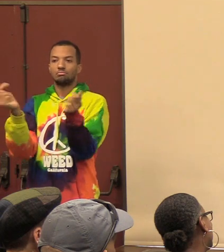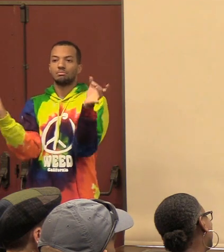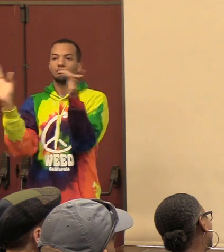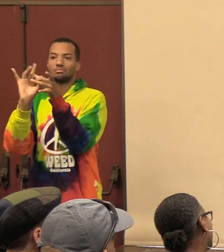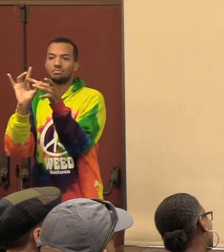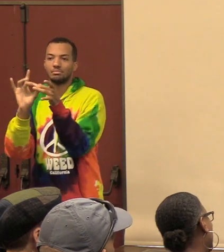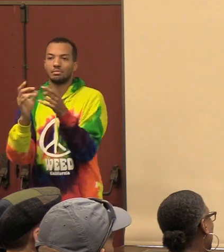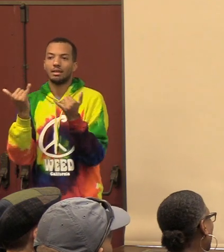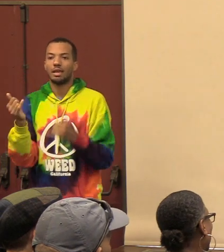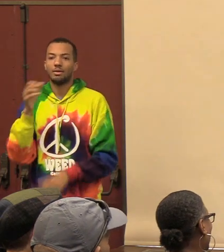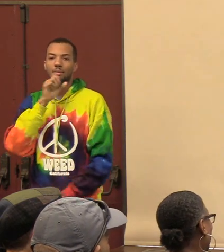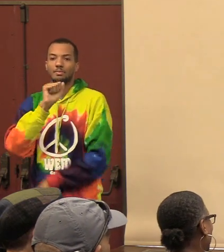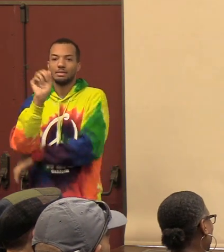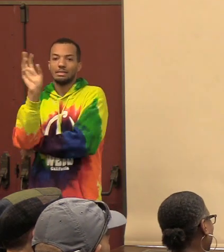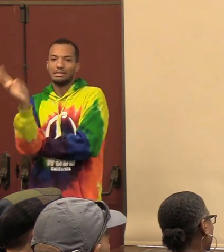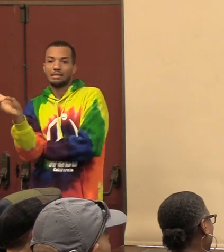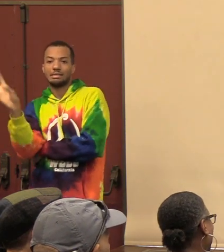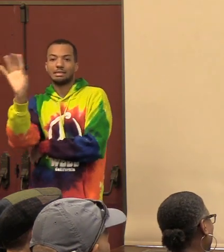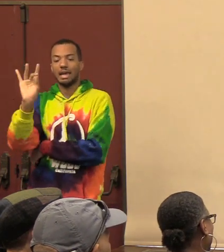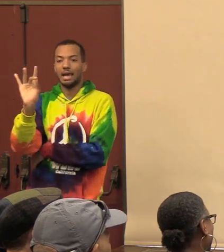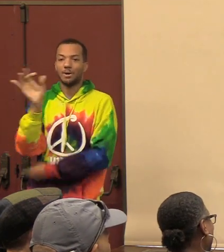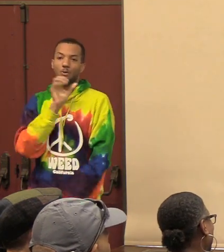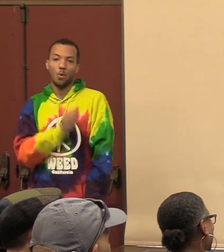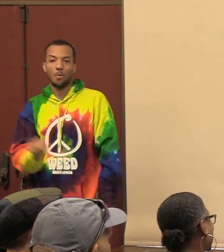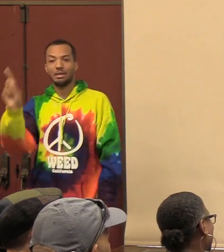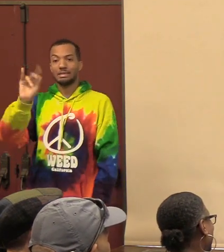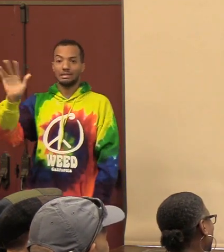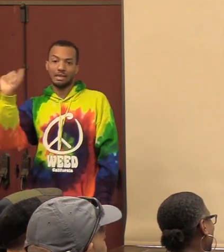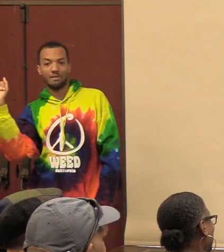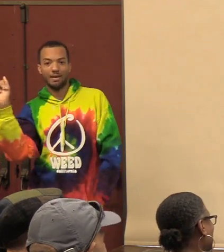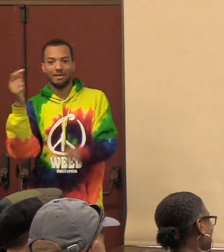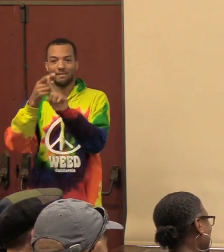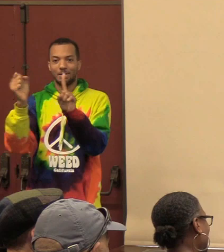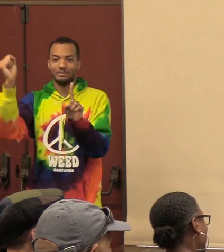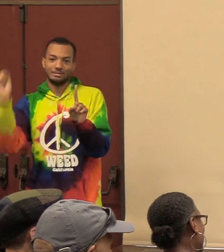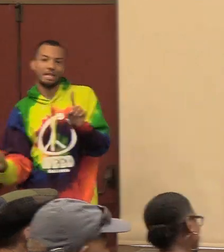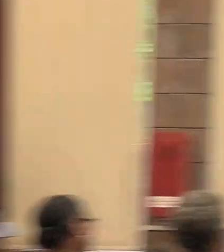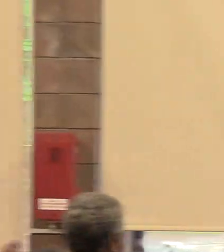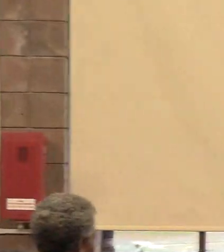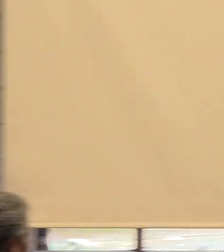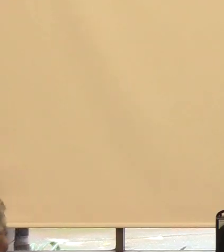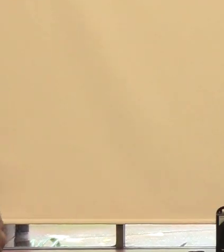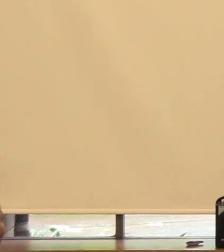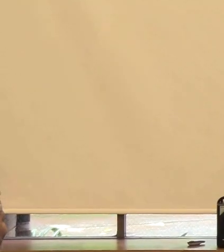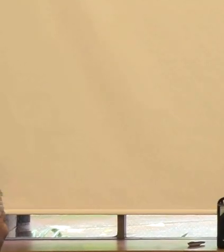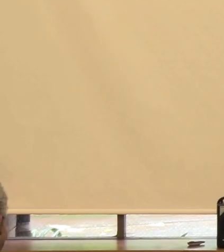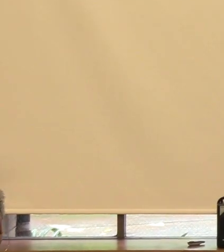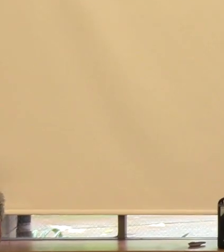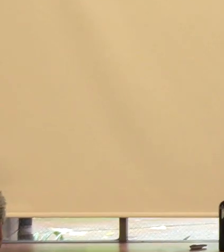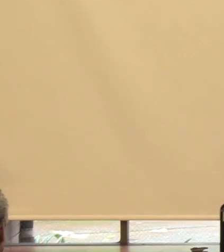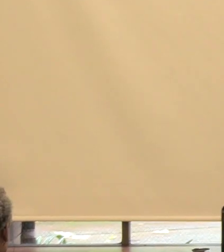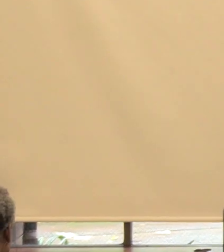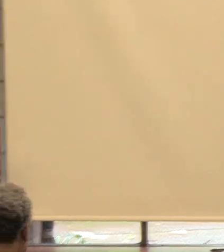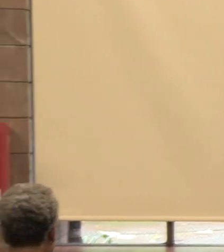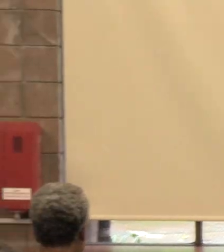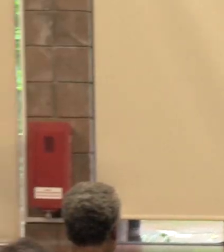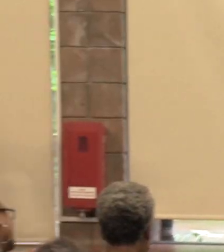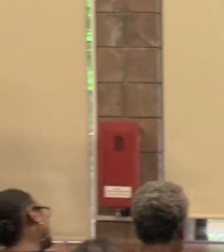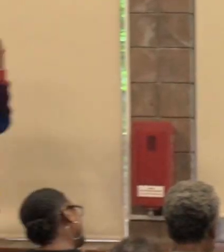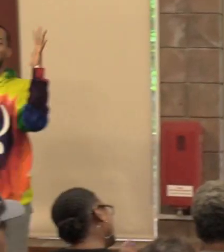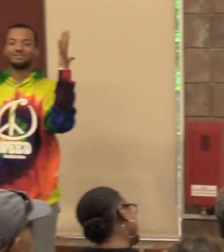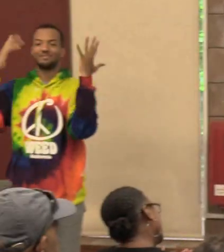68-year-old diva from South Central LA, that's right.